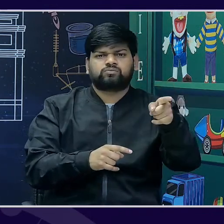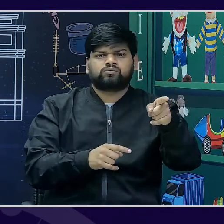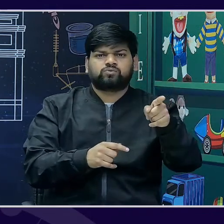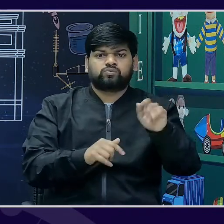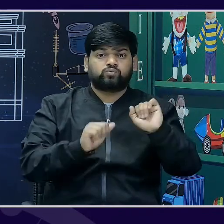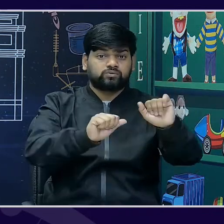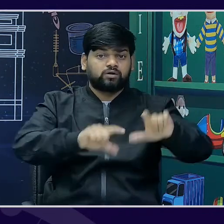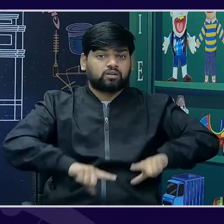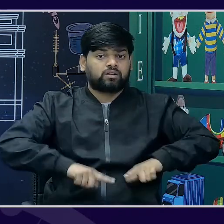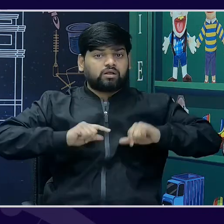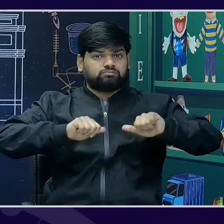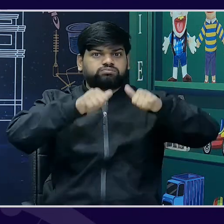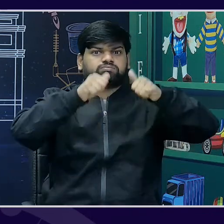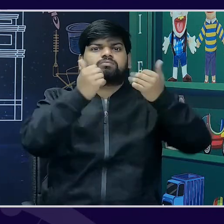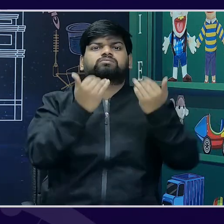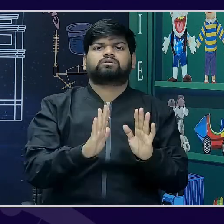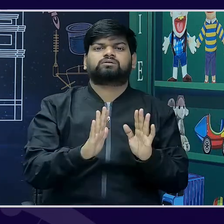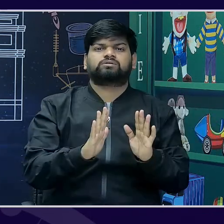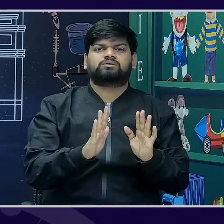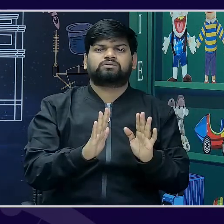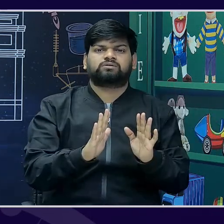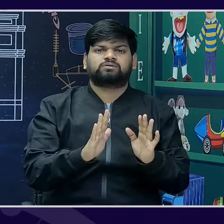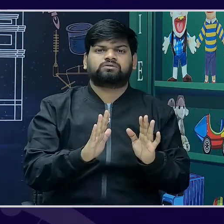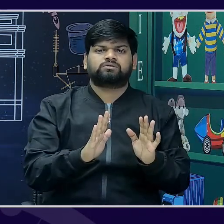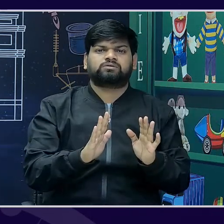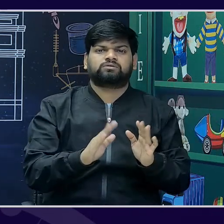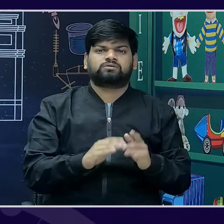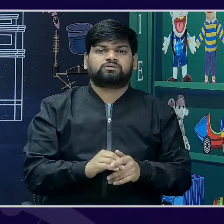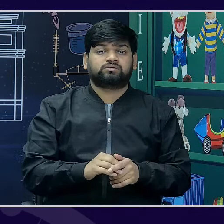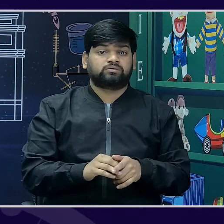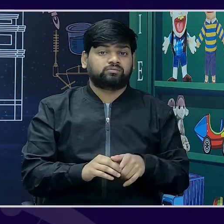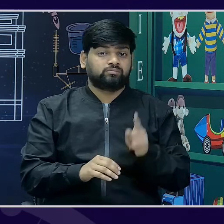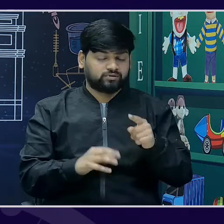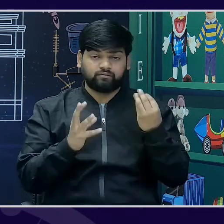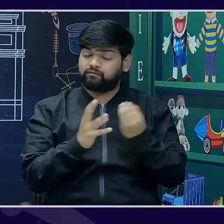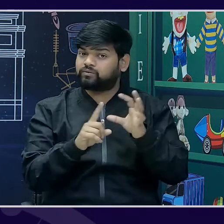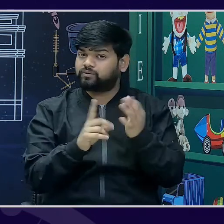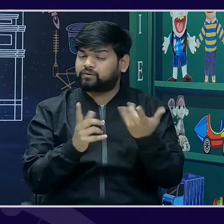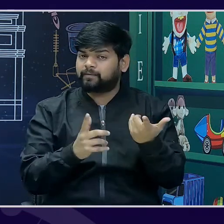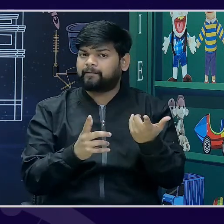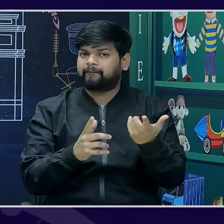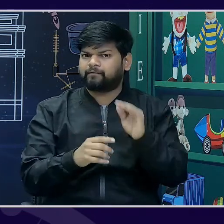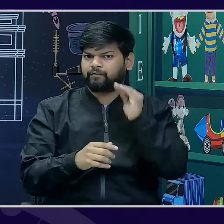is when you start giving therapy to the child post-operatively,